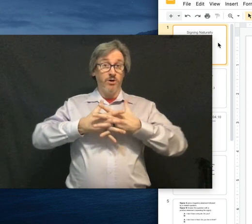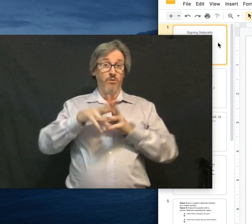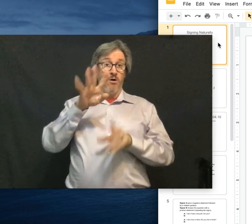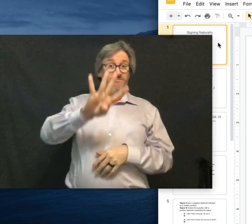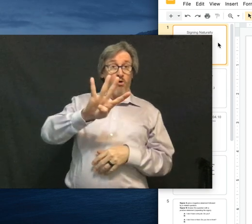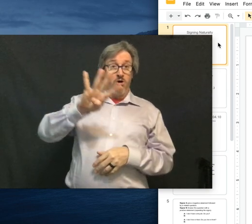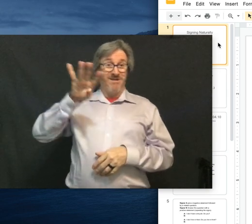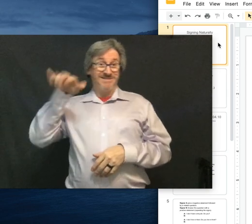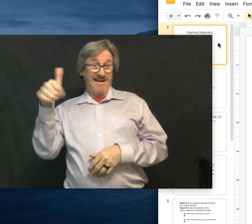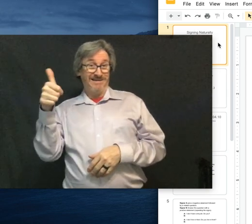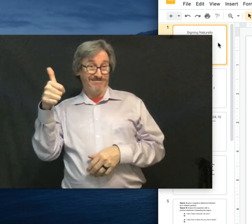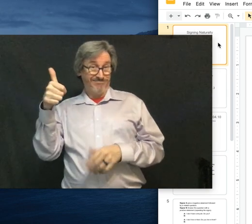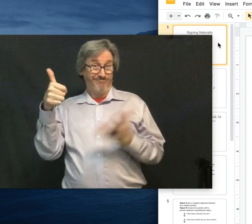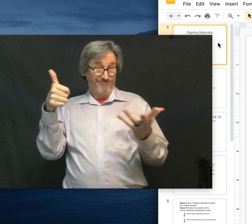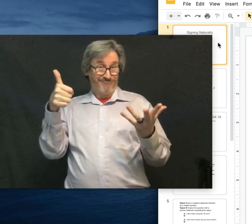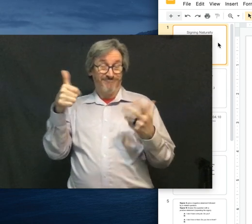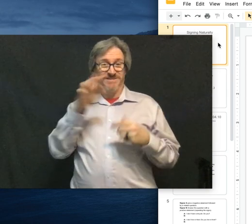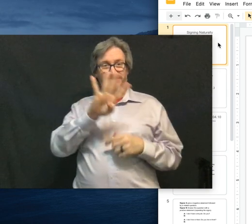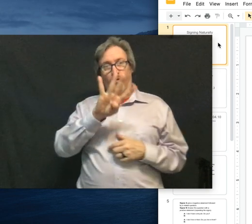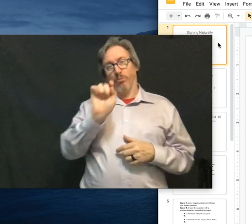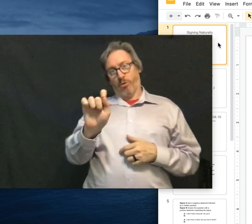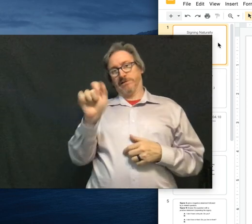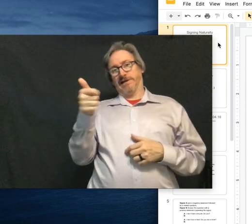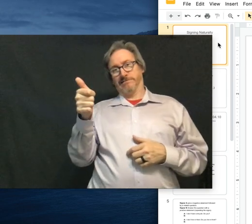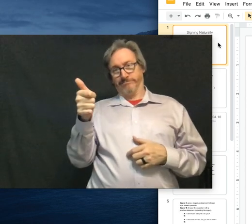right, so